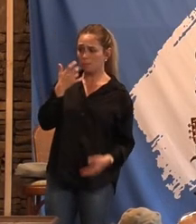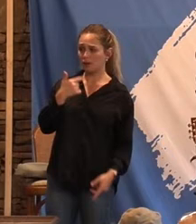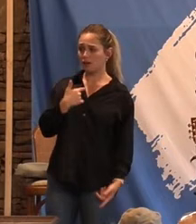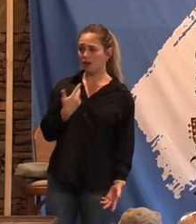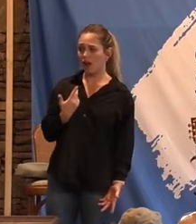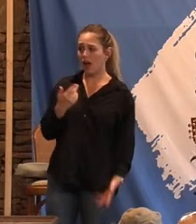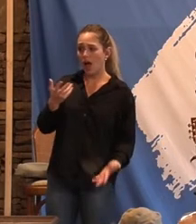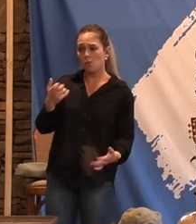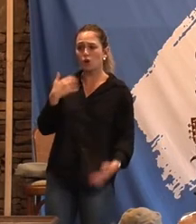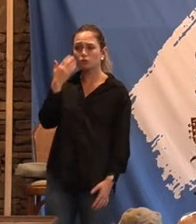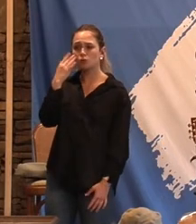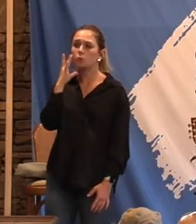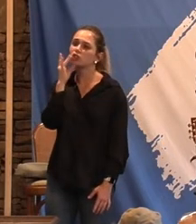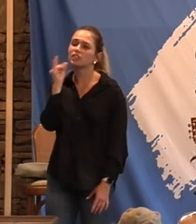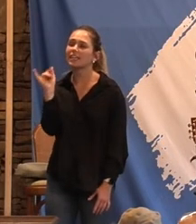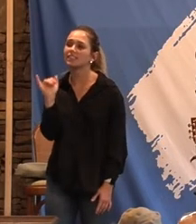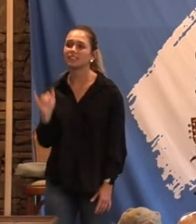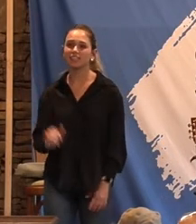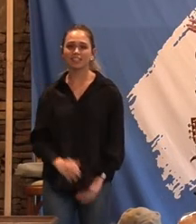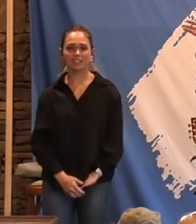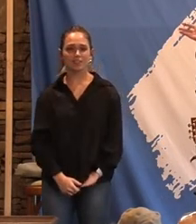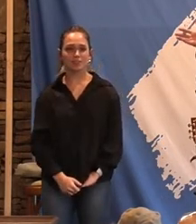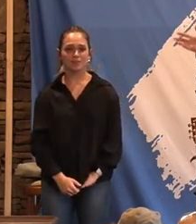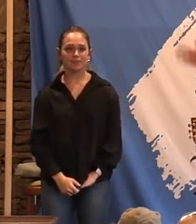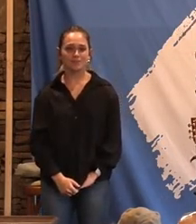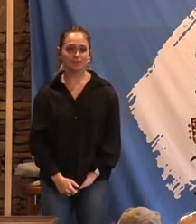just wanted to know what she tasted like.